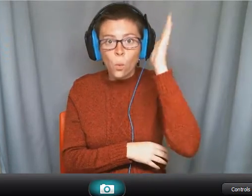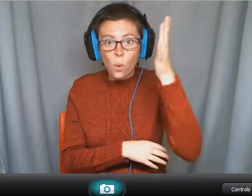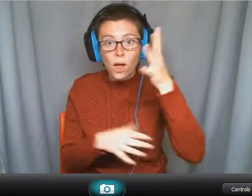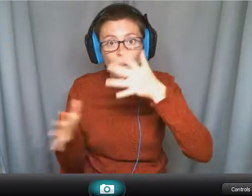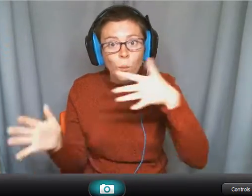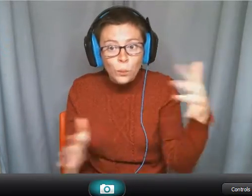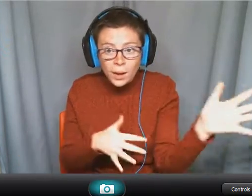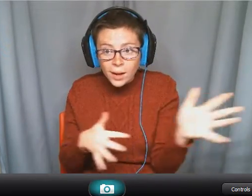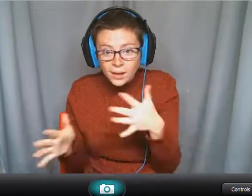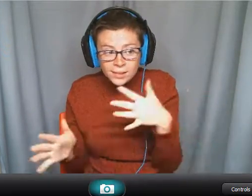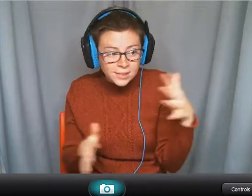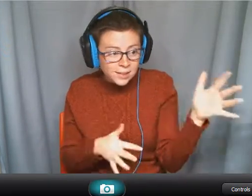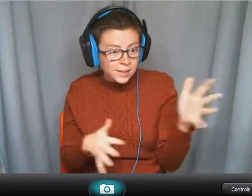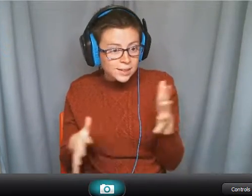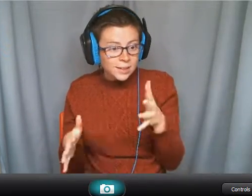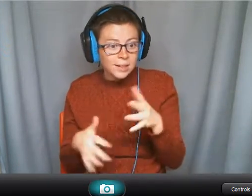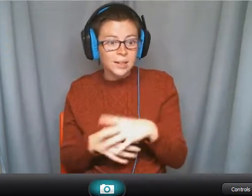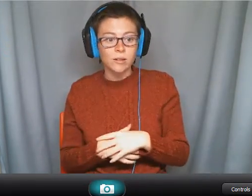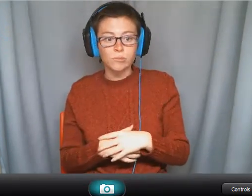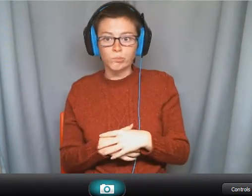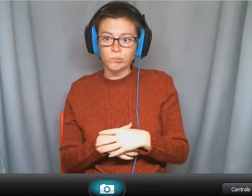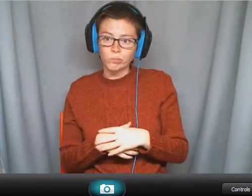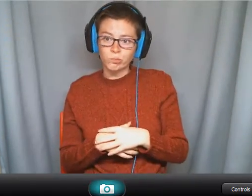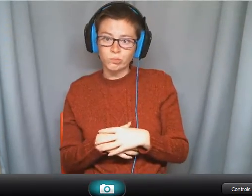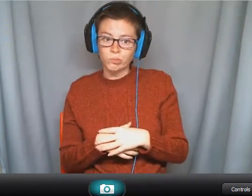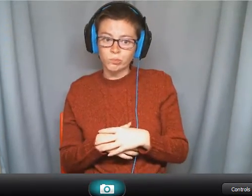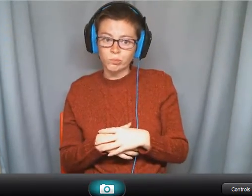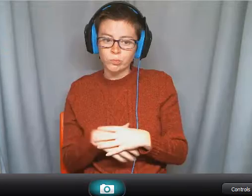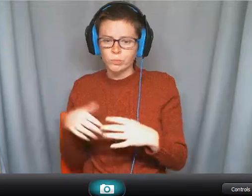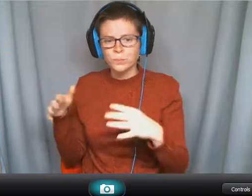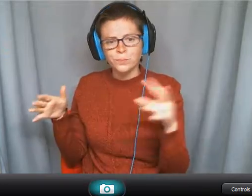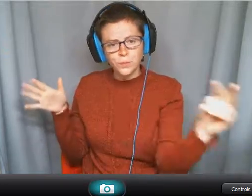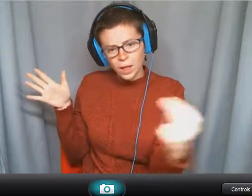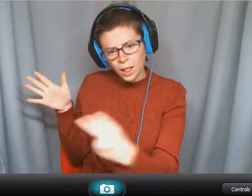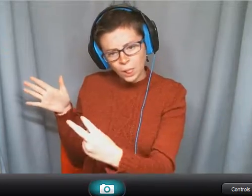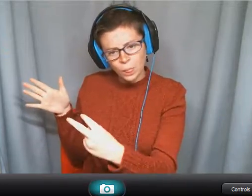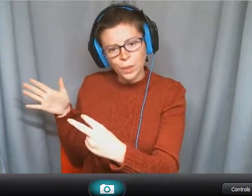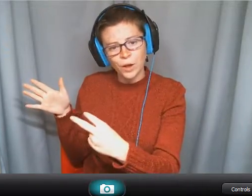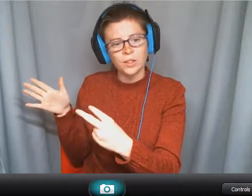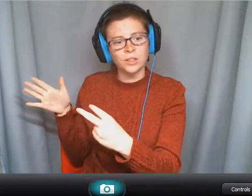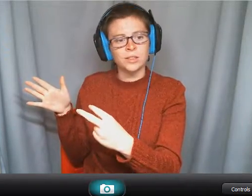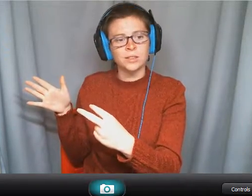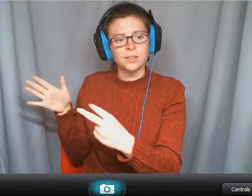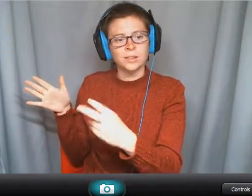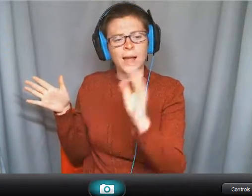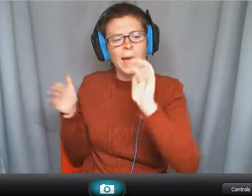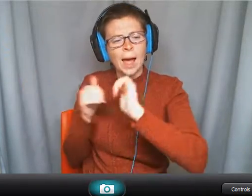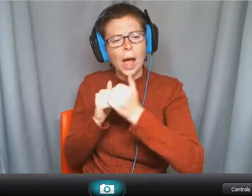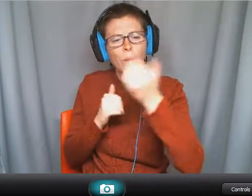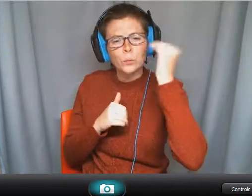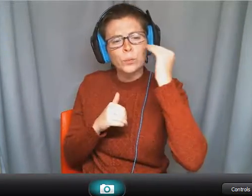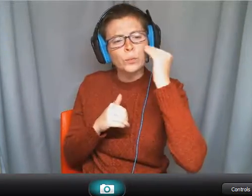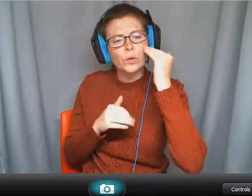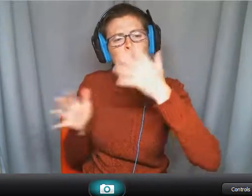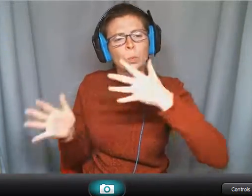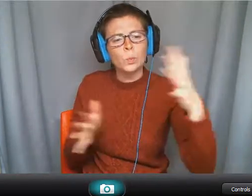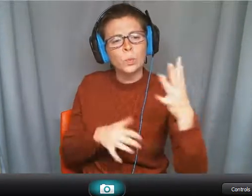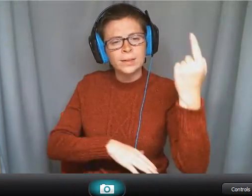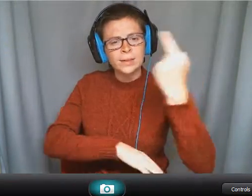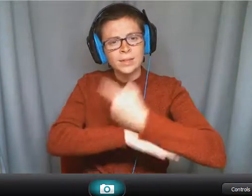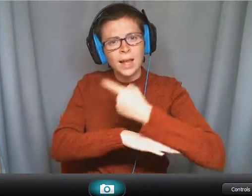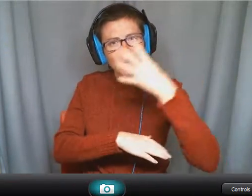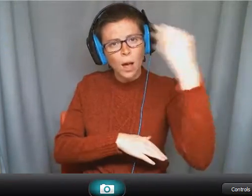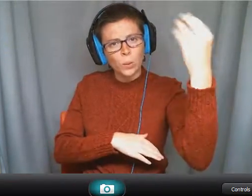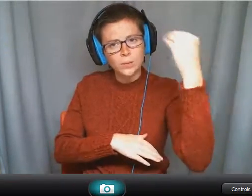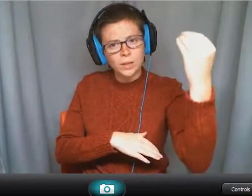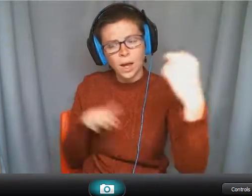windy? Look at all the signs of wind in here. How do you know it's a windy day here? Look carefully at the picture.